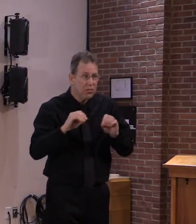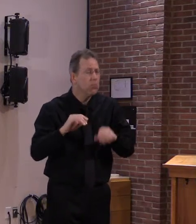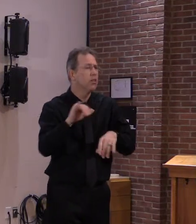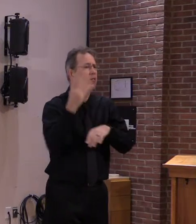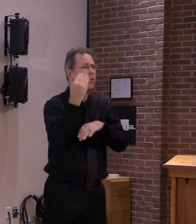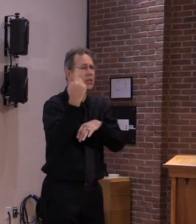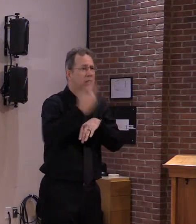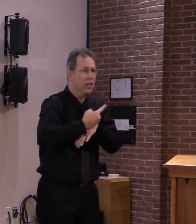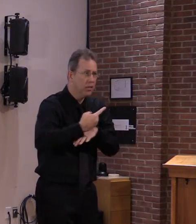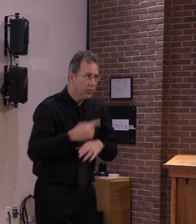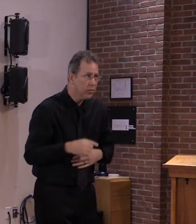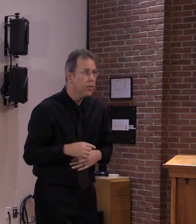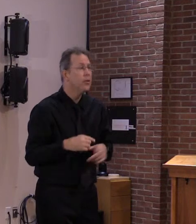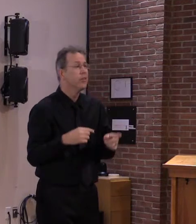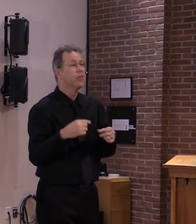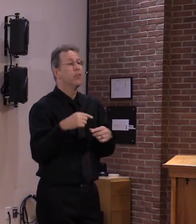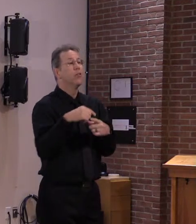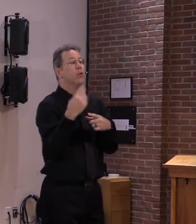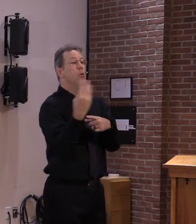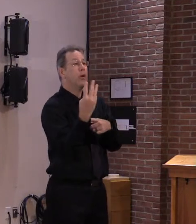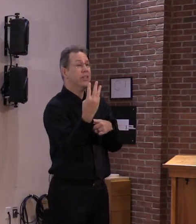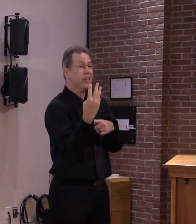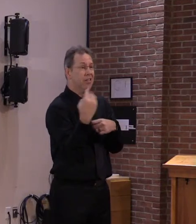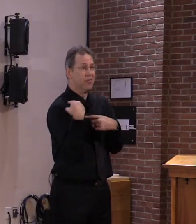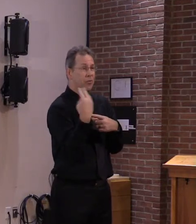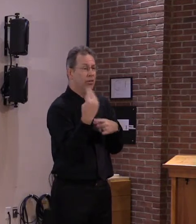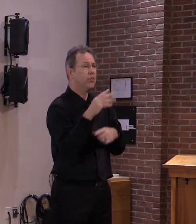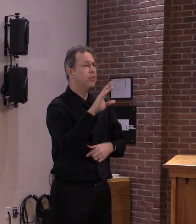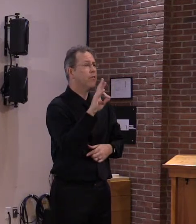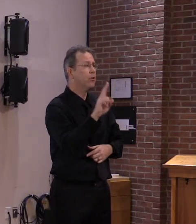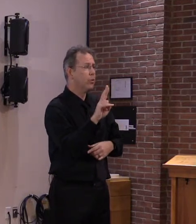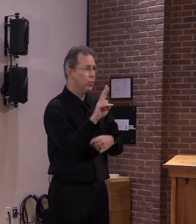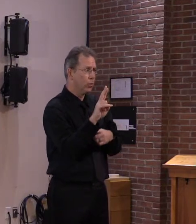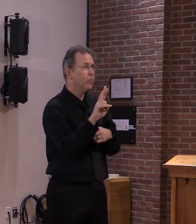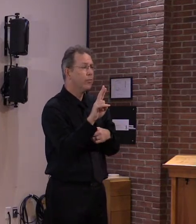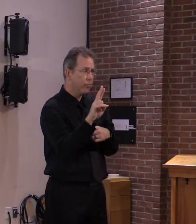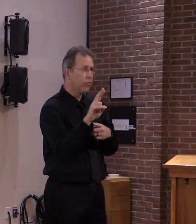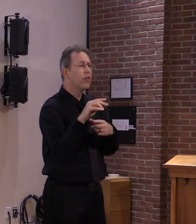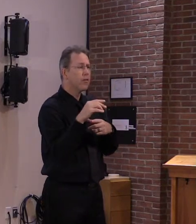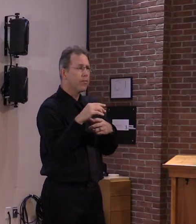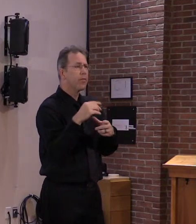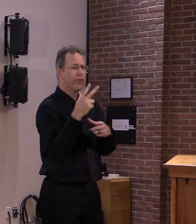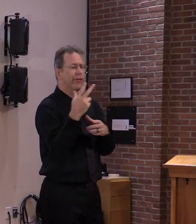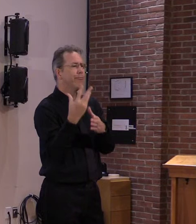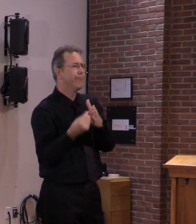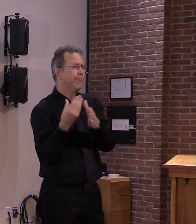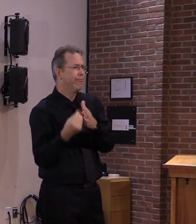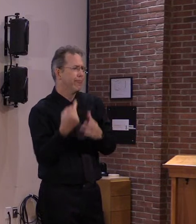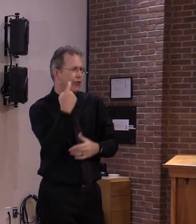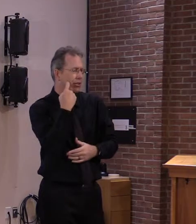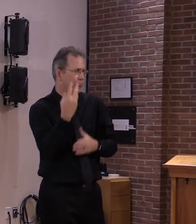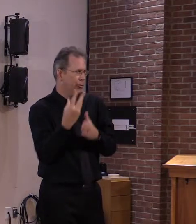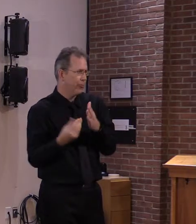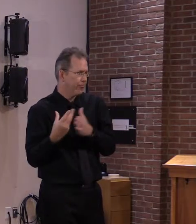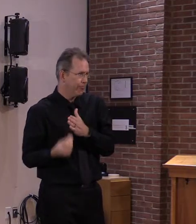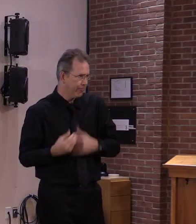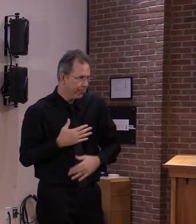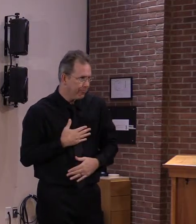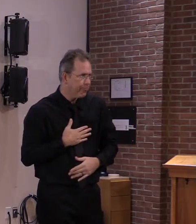basis from the testing. This surveillance testing will be an important strategy for us to ensure the safety of our schools during the